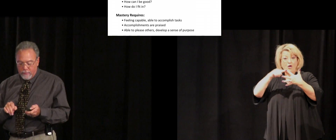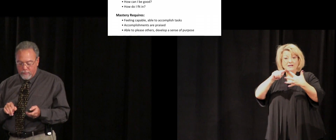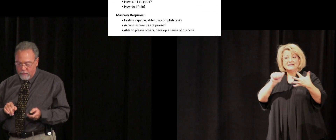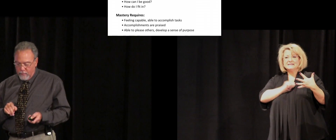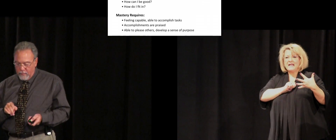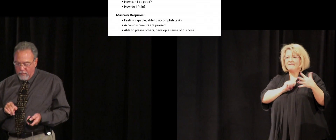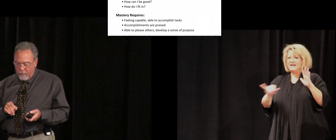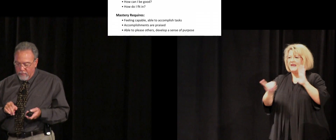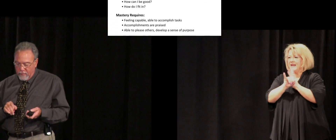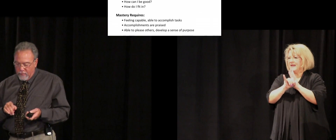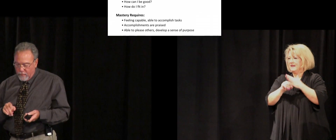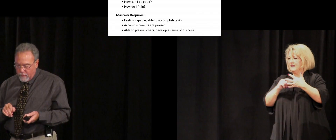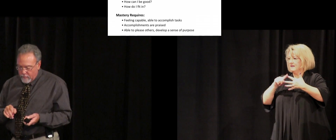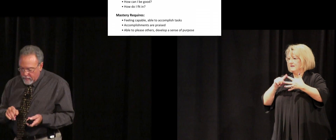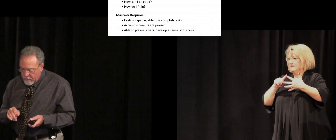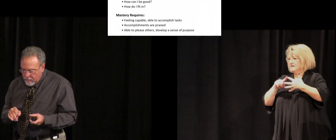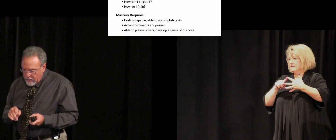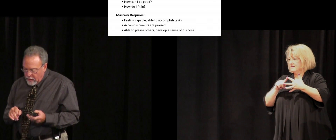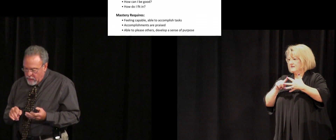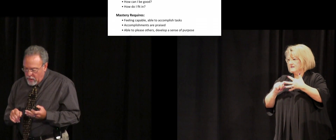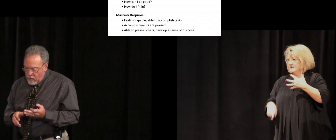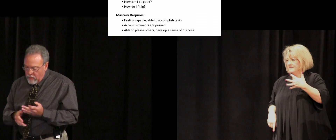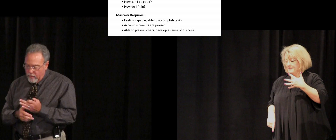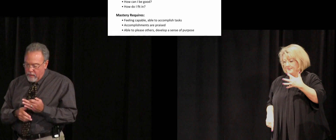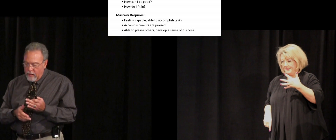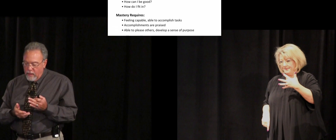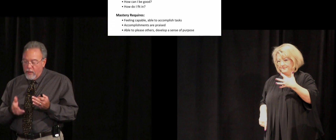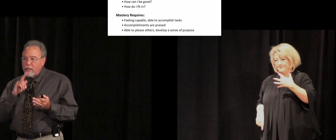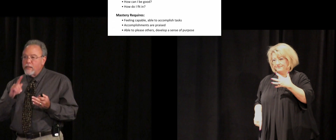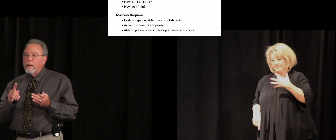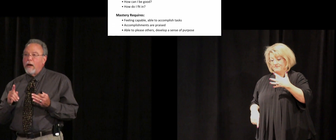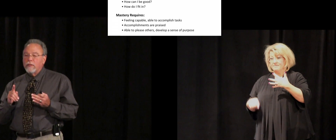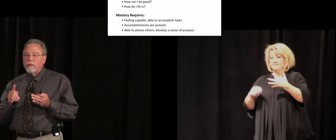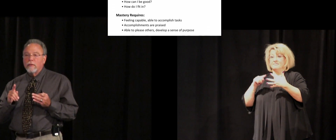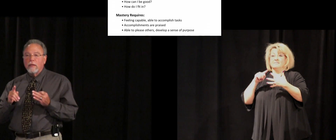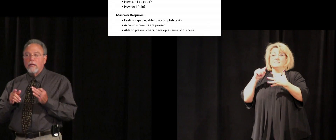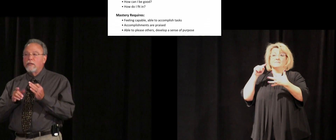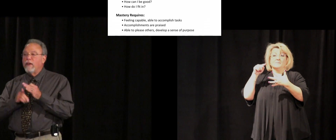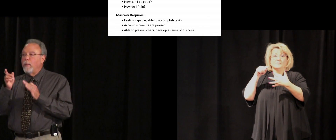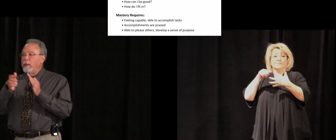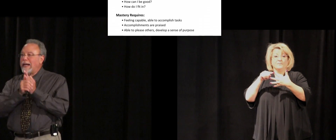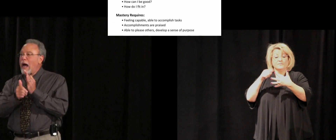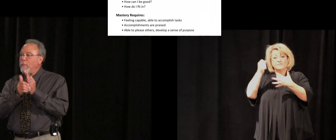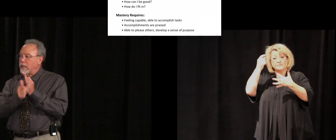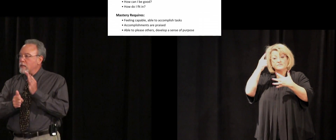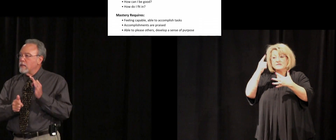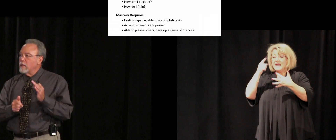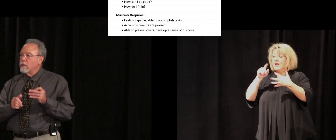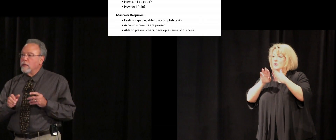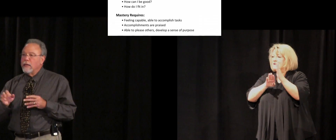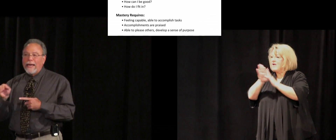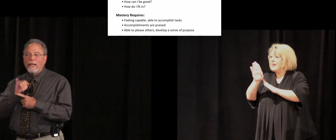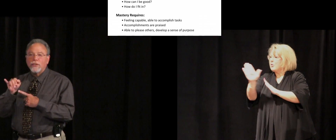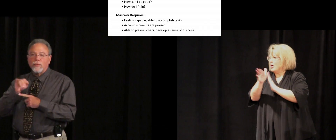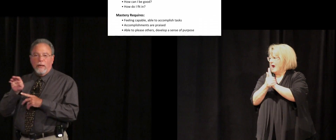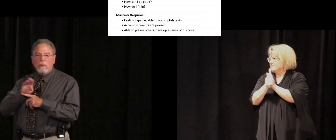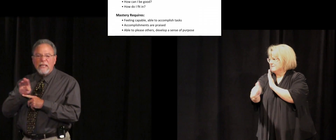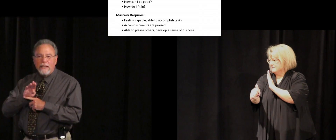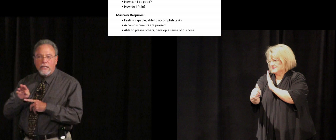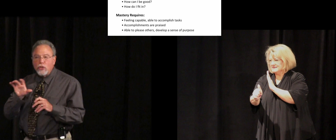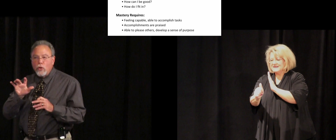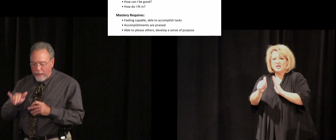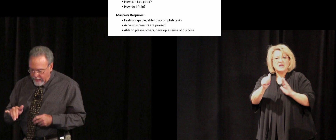self-confidence, and willingness to take risks, if all goes well. If it doesn't go well, they feel inferior